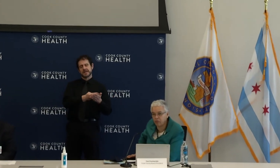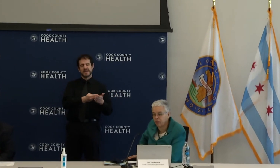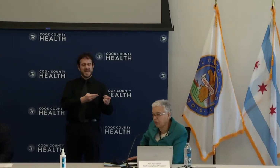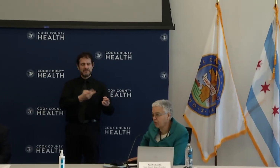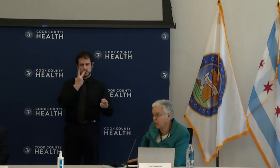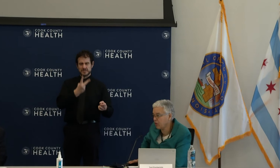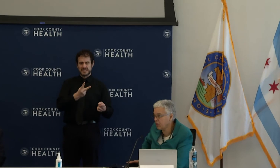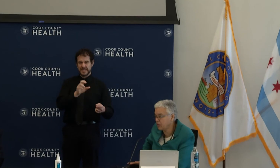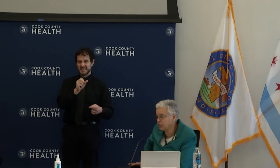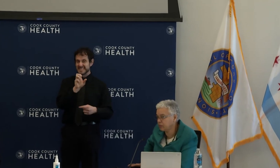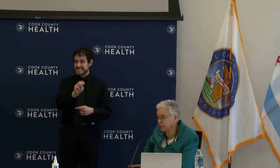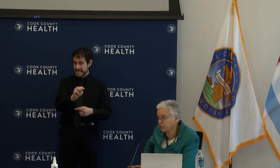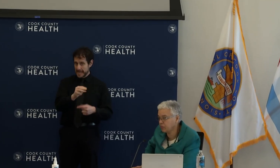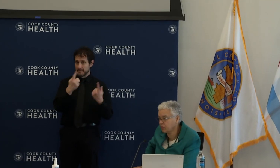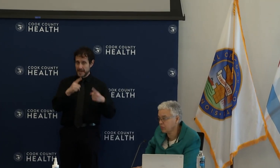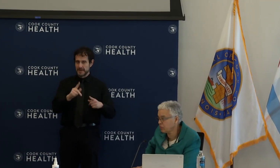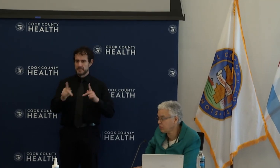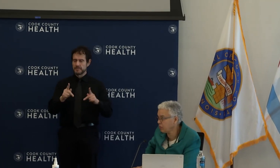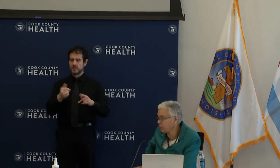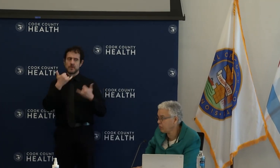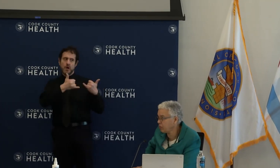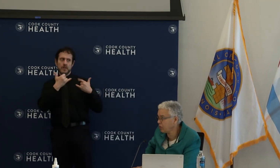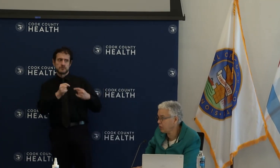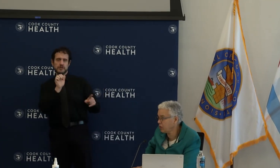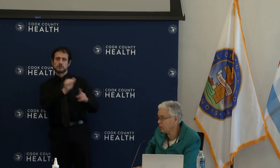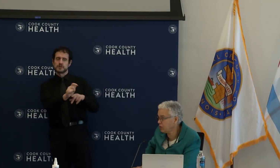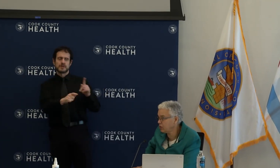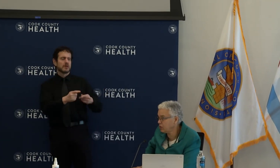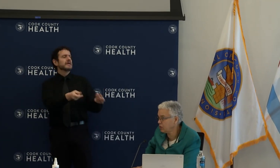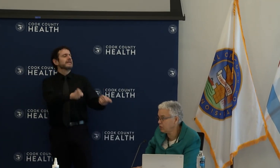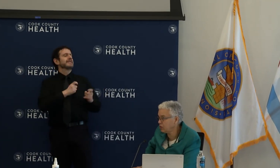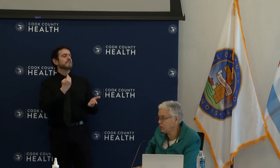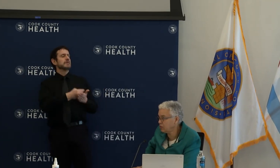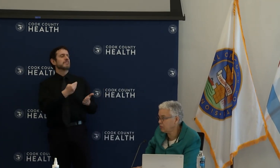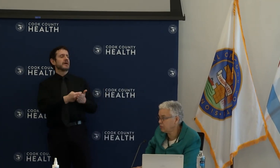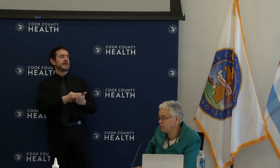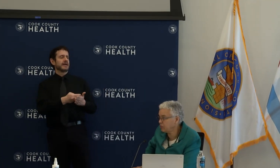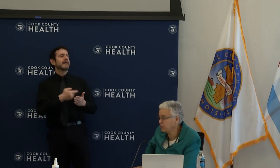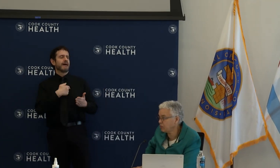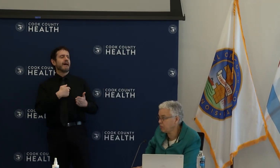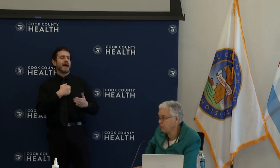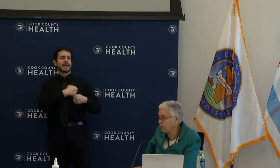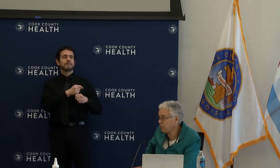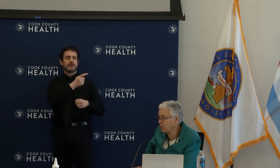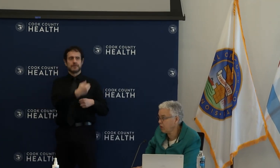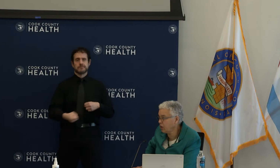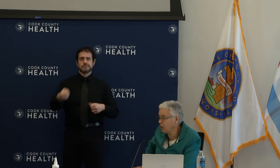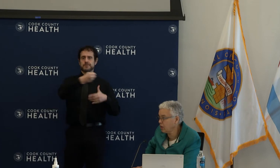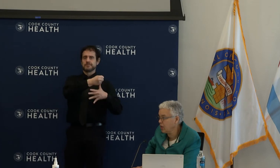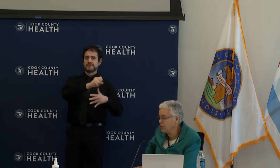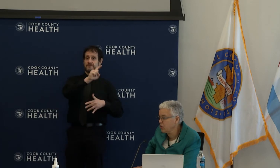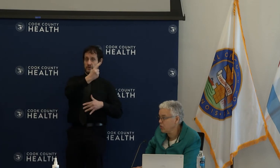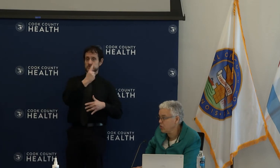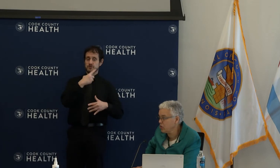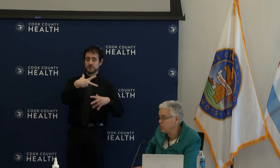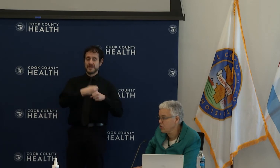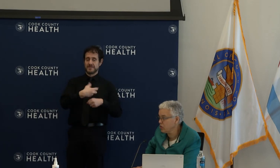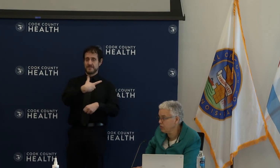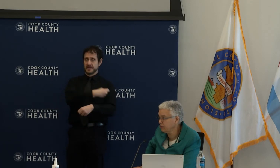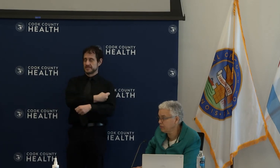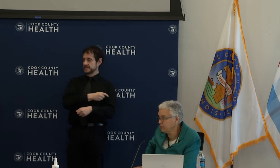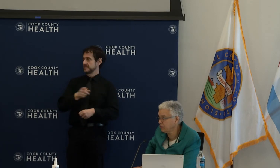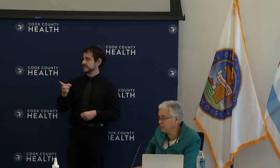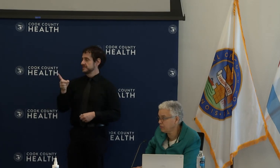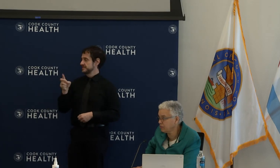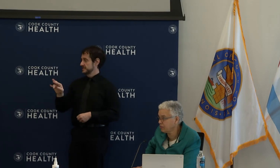those scams so far, and what's your advice to people if someone approaches them and says, I can make you first? Dr. Joshi, it's your